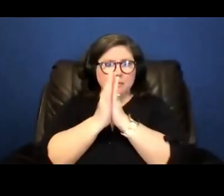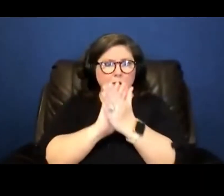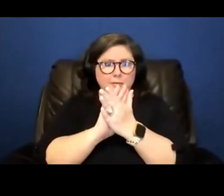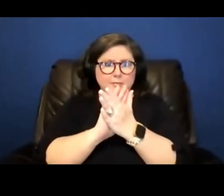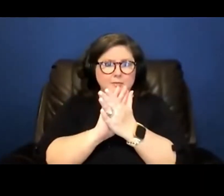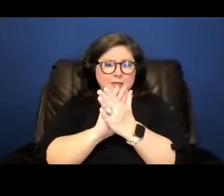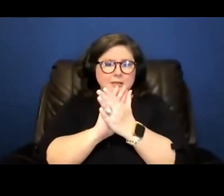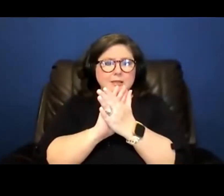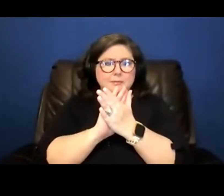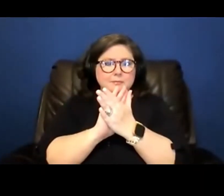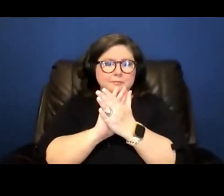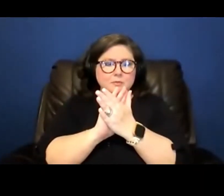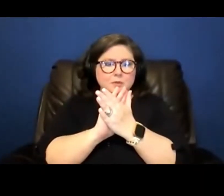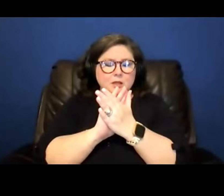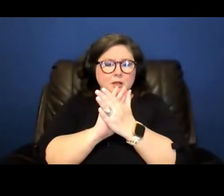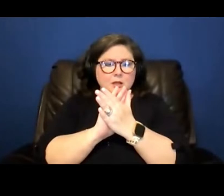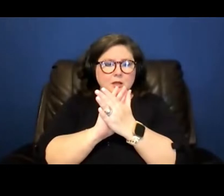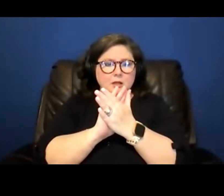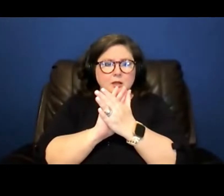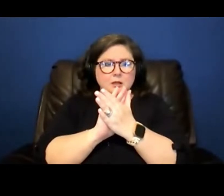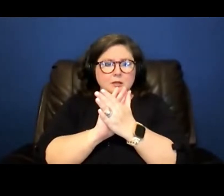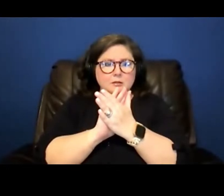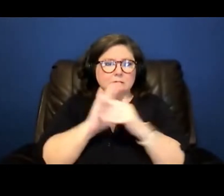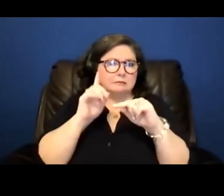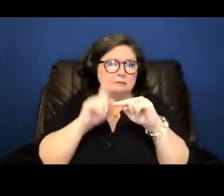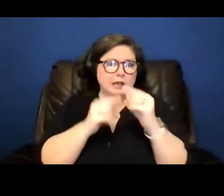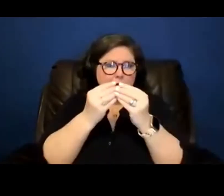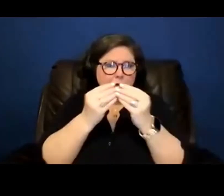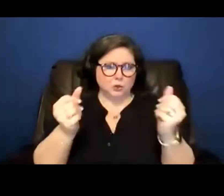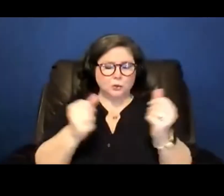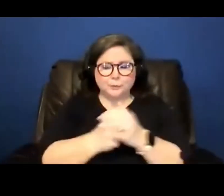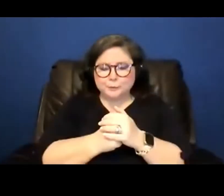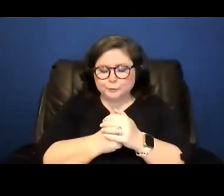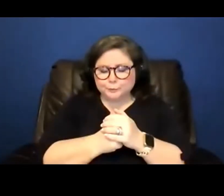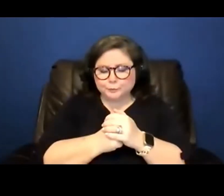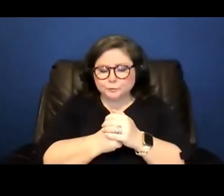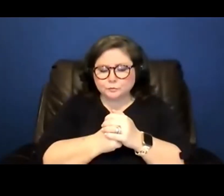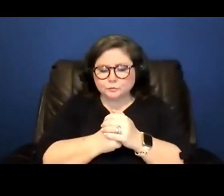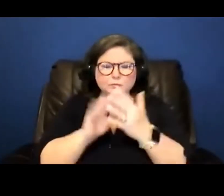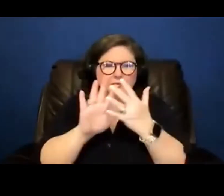incurable. So those are the clinical trials that look at screening tests.